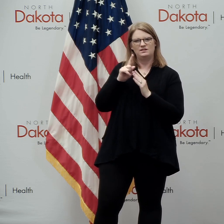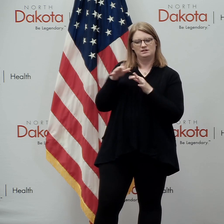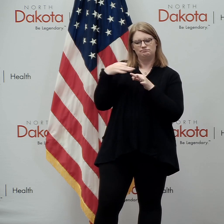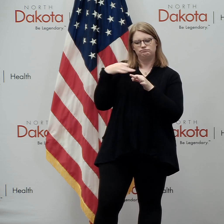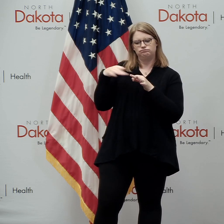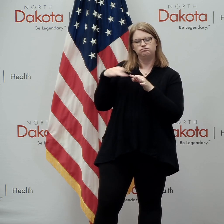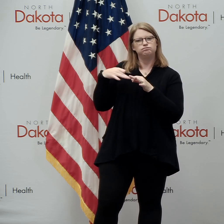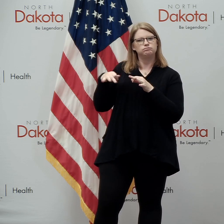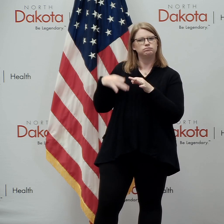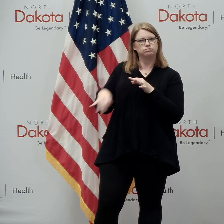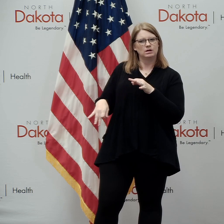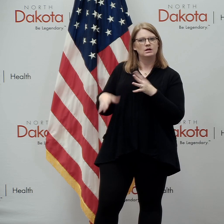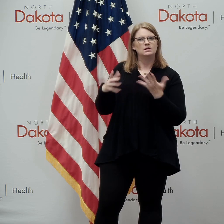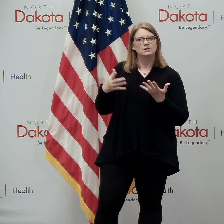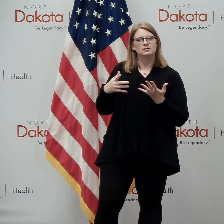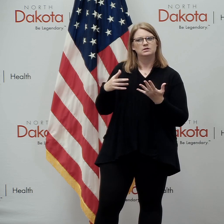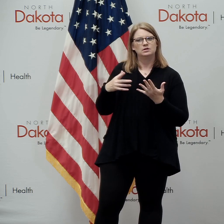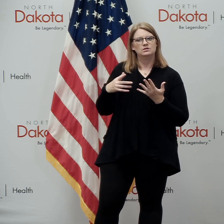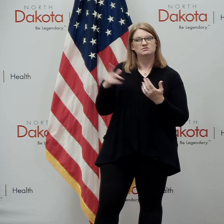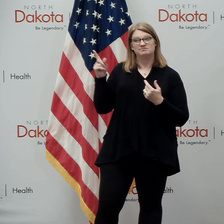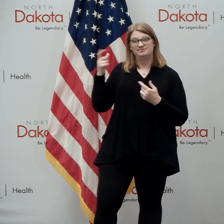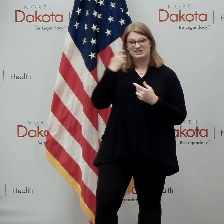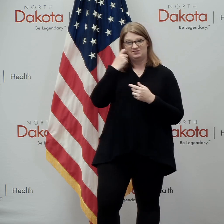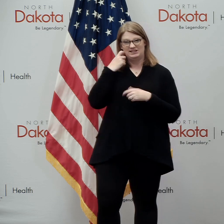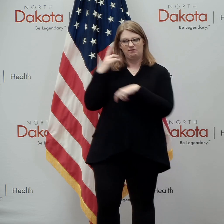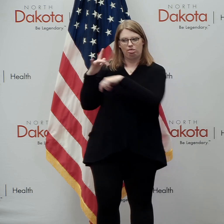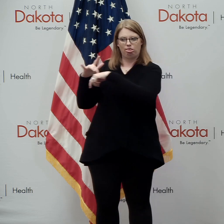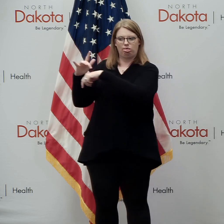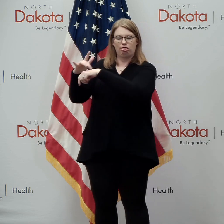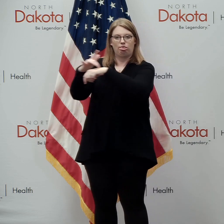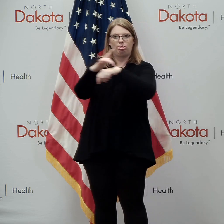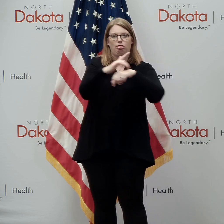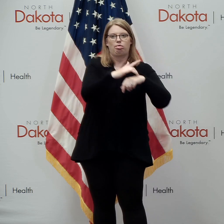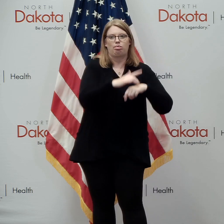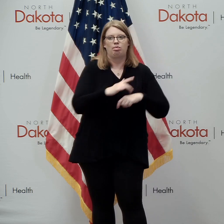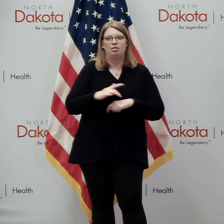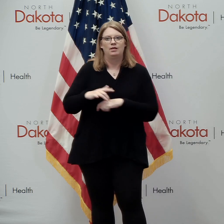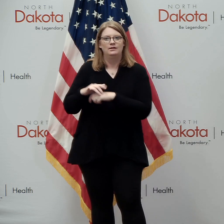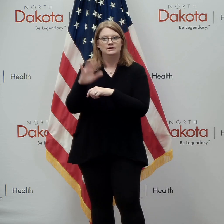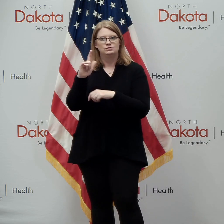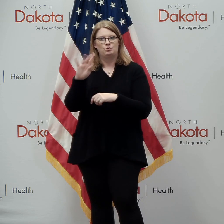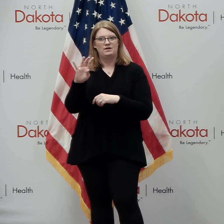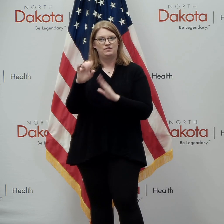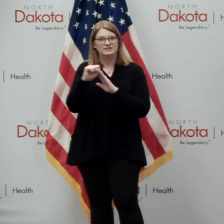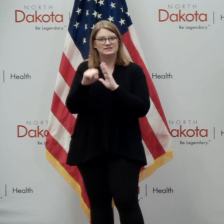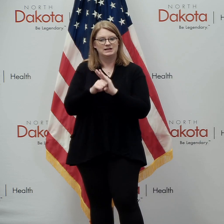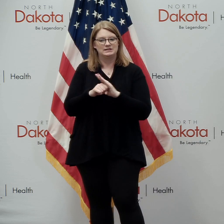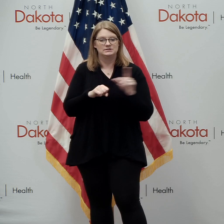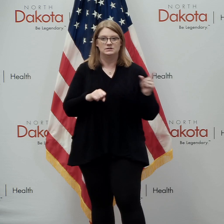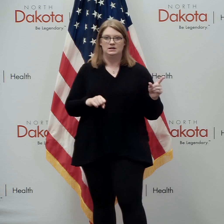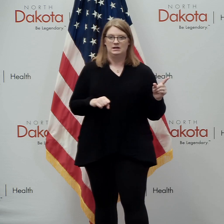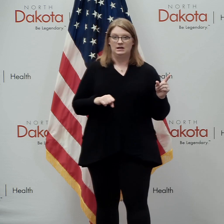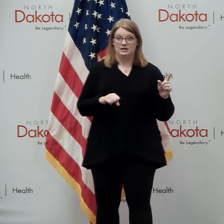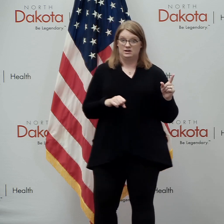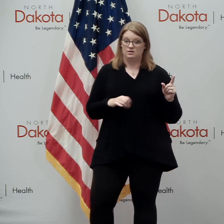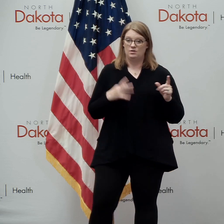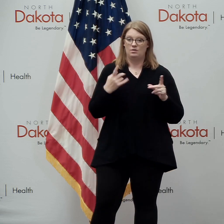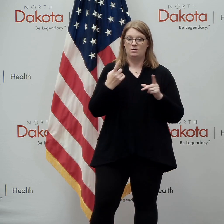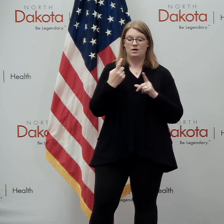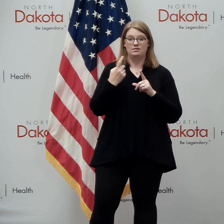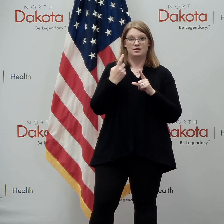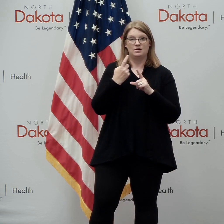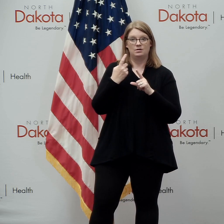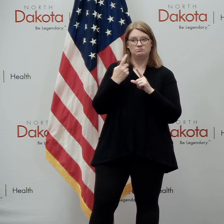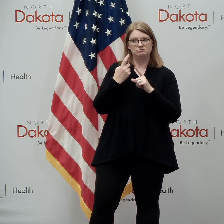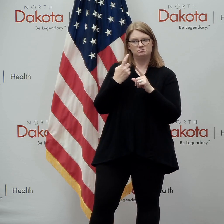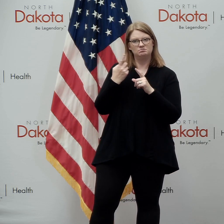visit after her traveling to 24 other states, and certainly I didn't need a visit from Dr. Brooks because of the regular contact we've